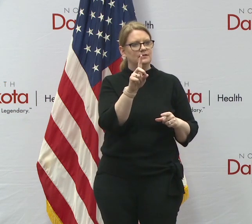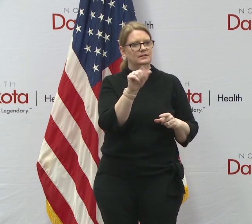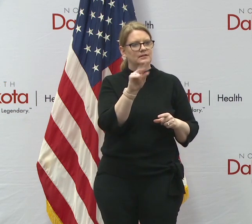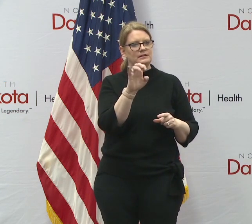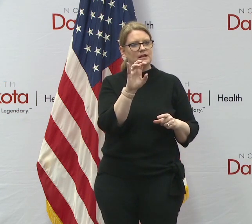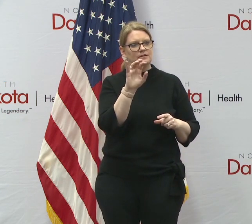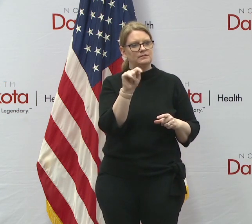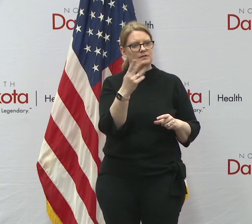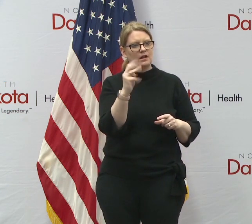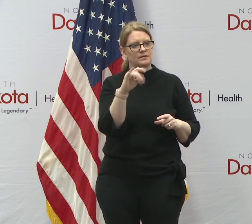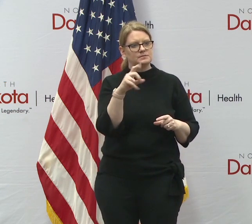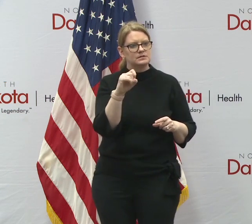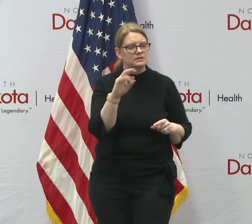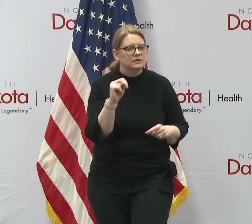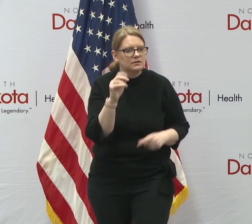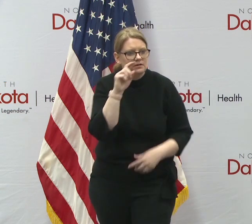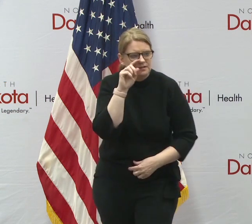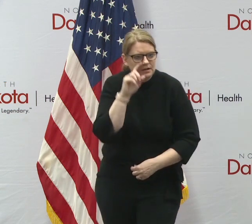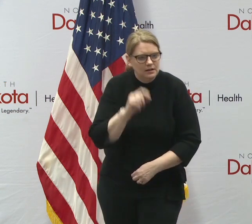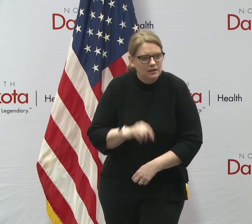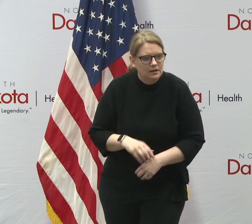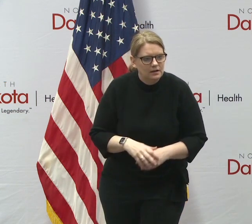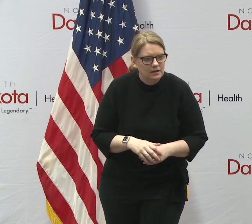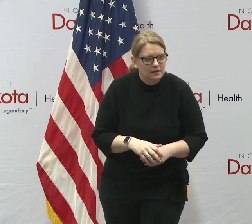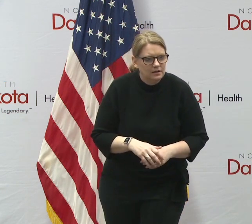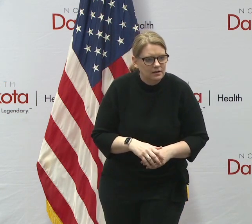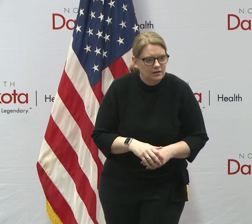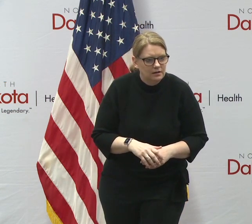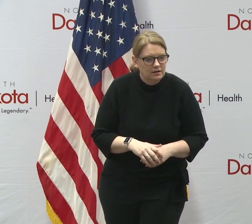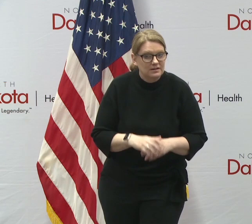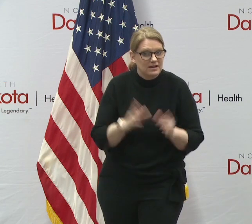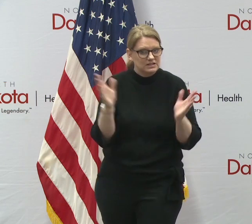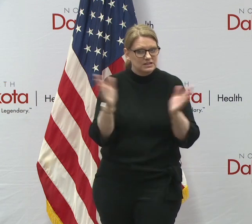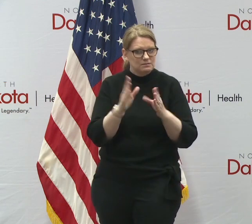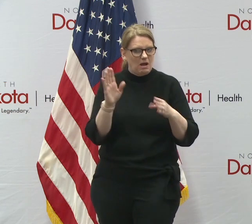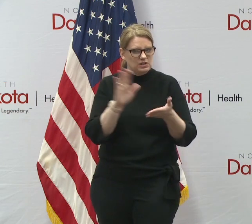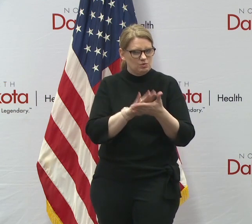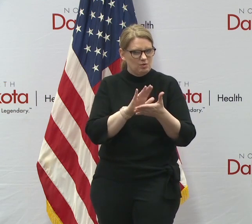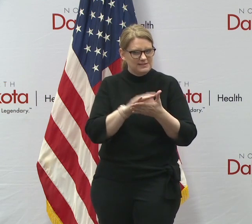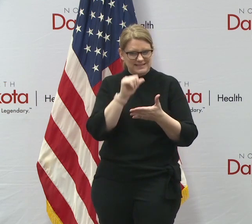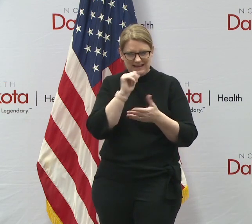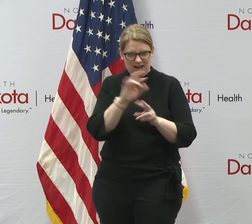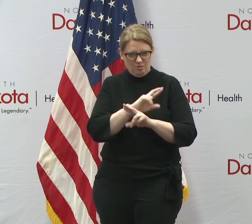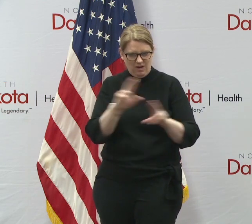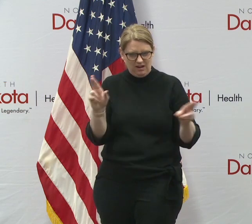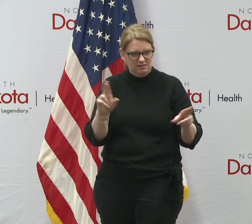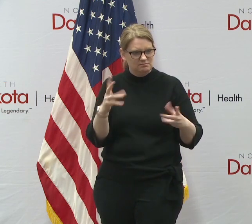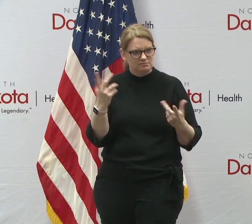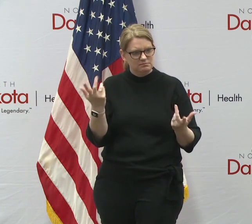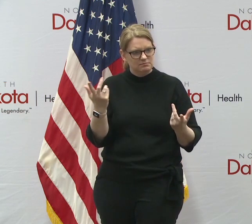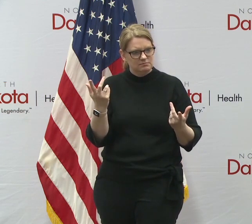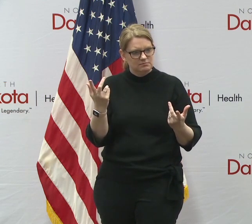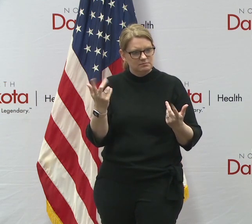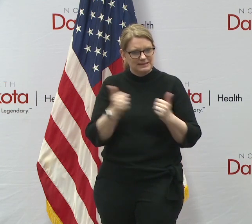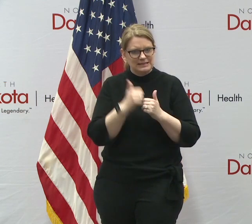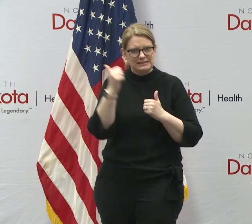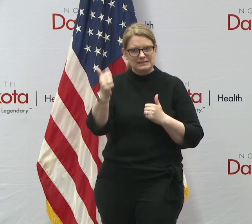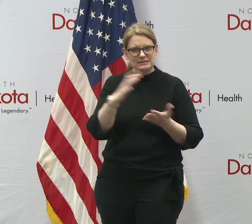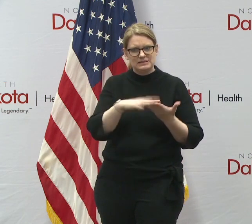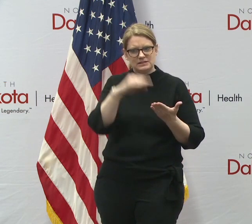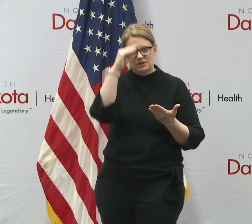Governor, do you know if they're mostly smaller schools that are not ready to go yet in terms of the distance